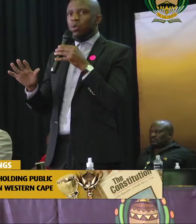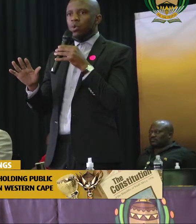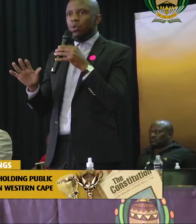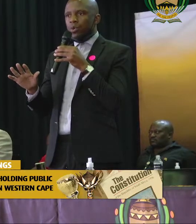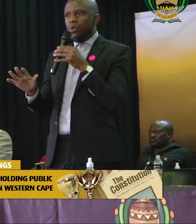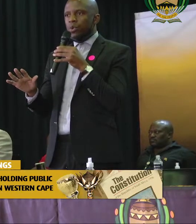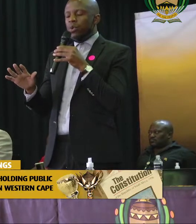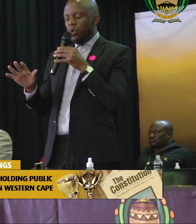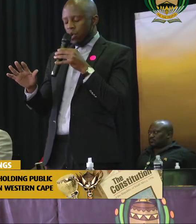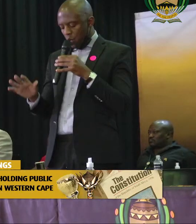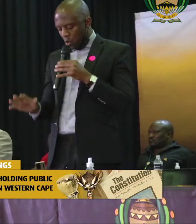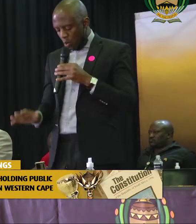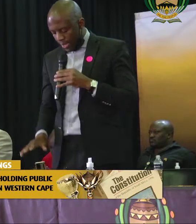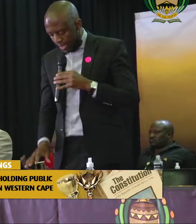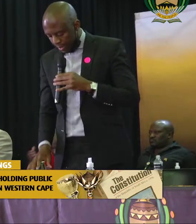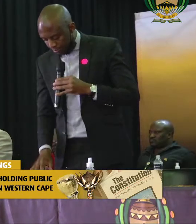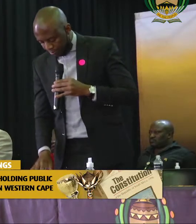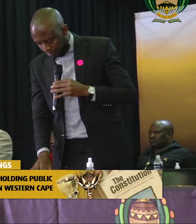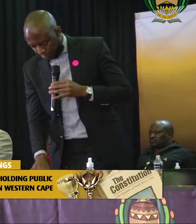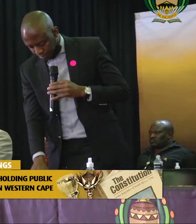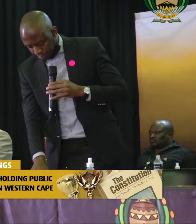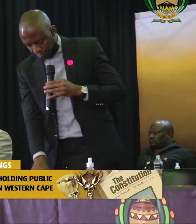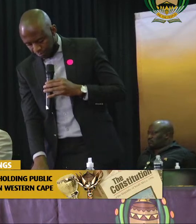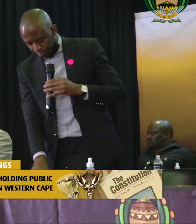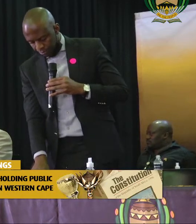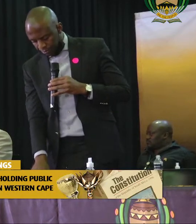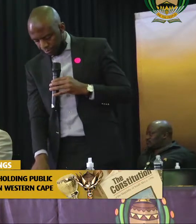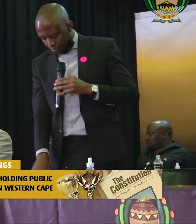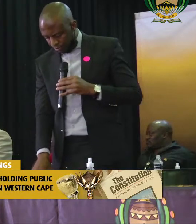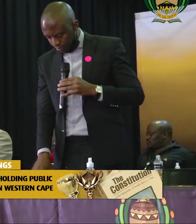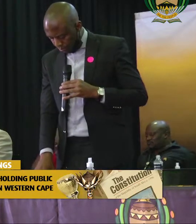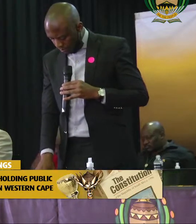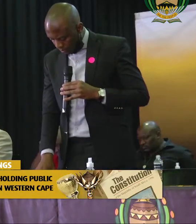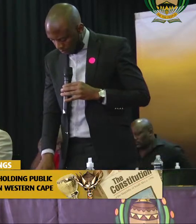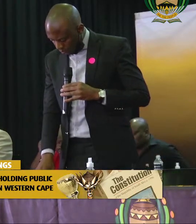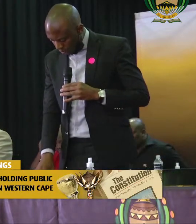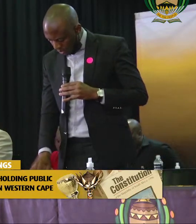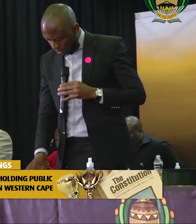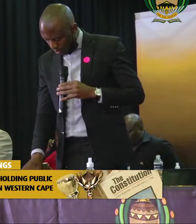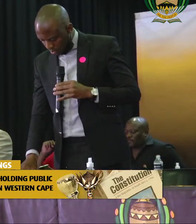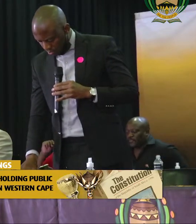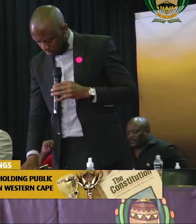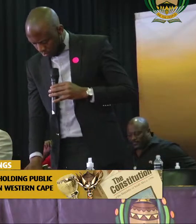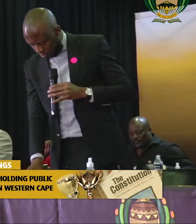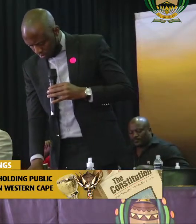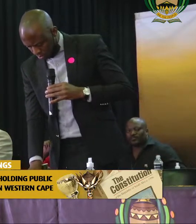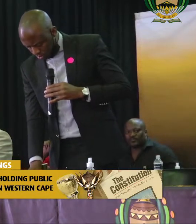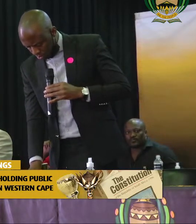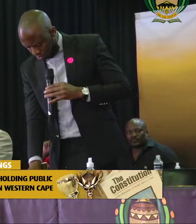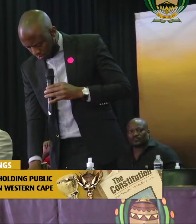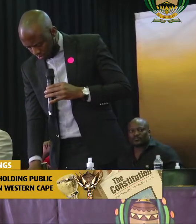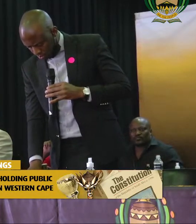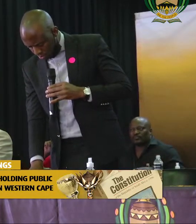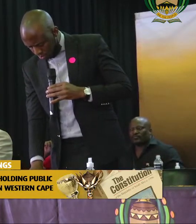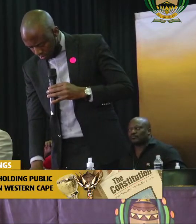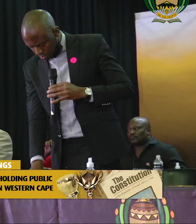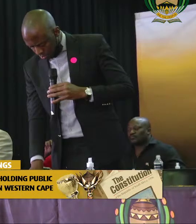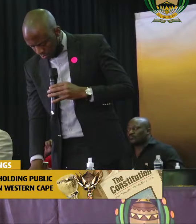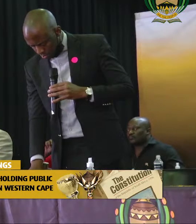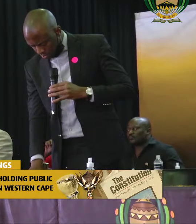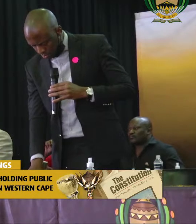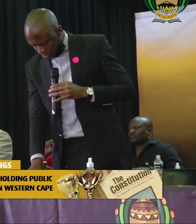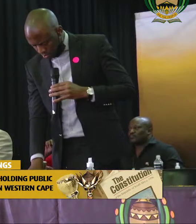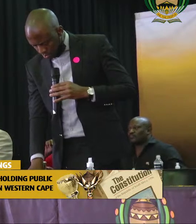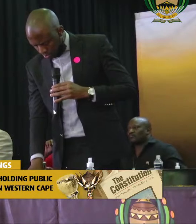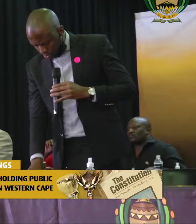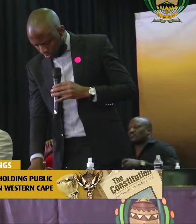all of you. Okoba kukho indwendwe ezihloniphekileyo niyacelwa umnumzana uMathonsi phaya